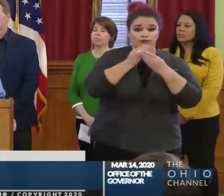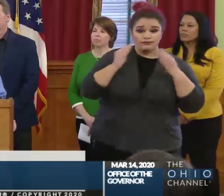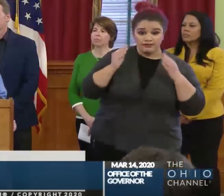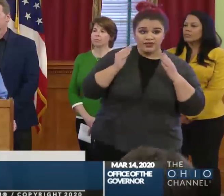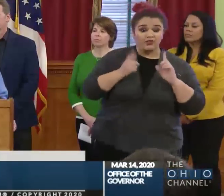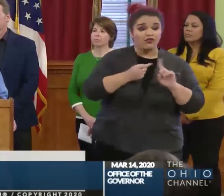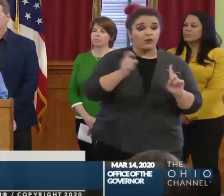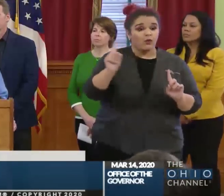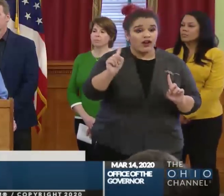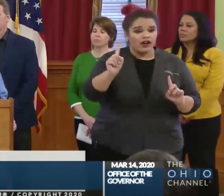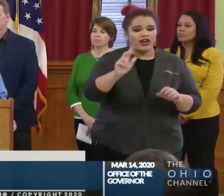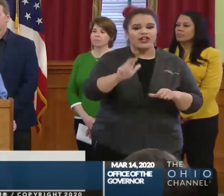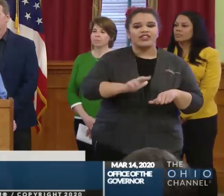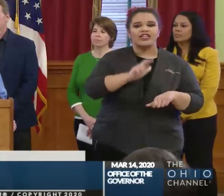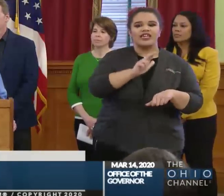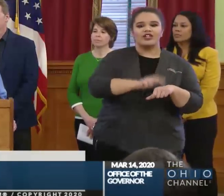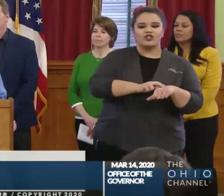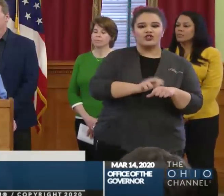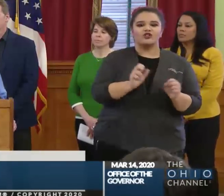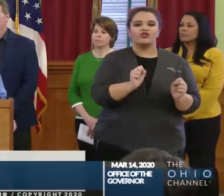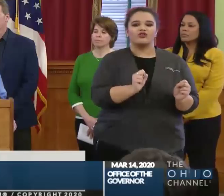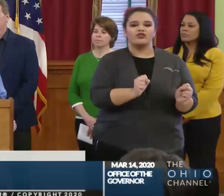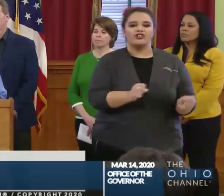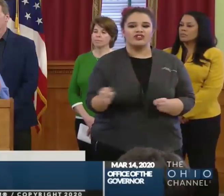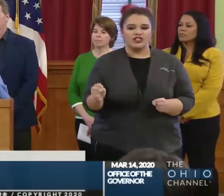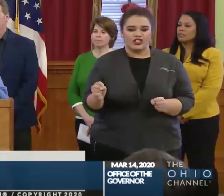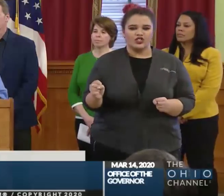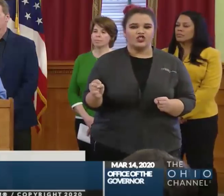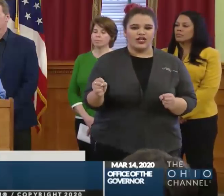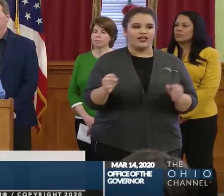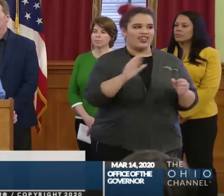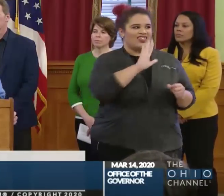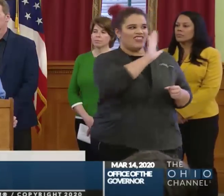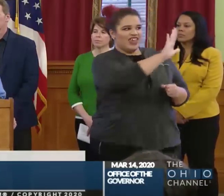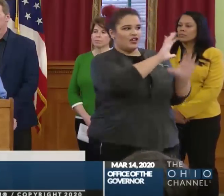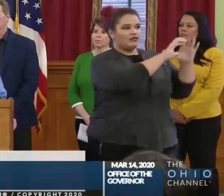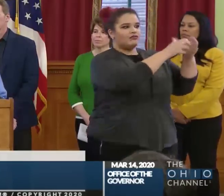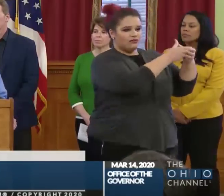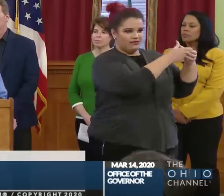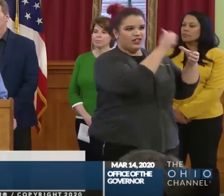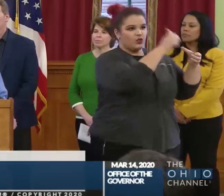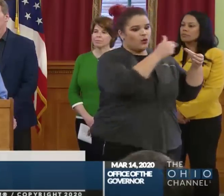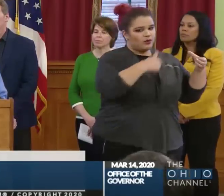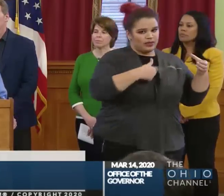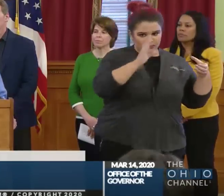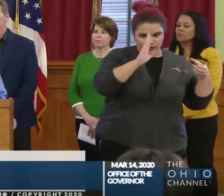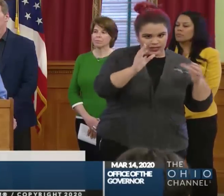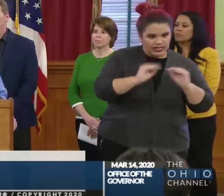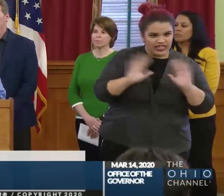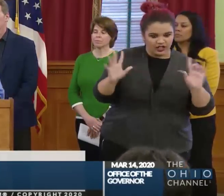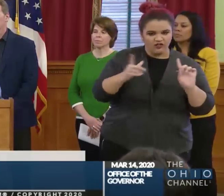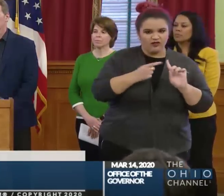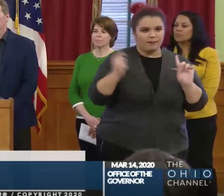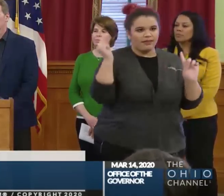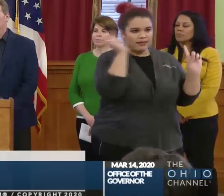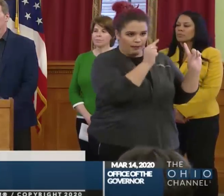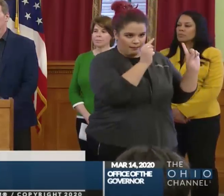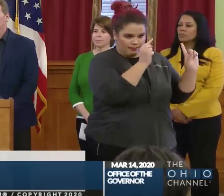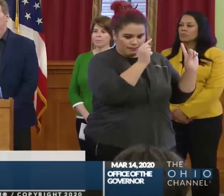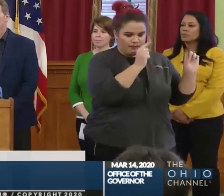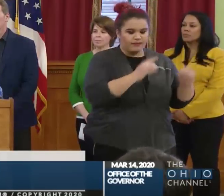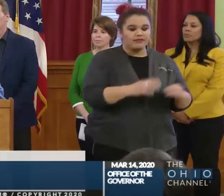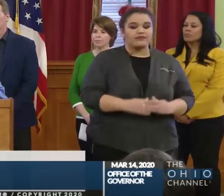Stockpile. So we have in fact received that. And just one editorial comment. Once we're through